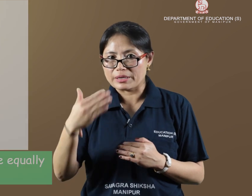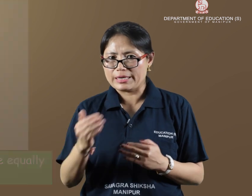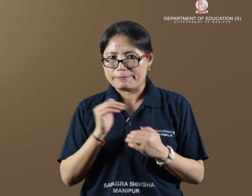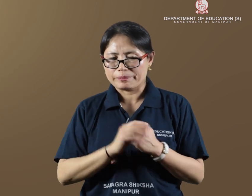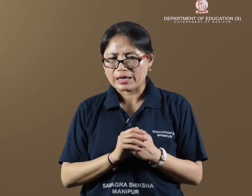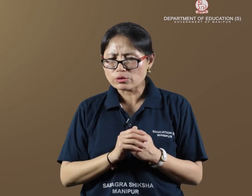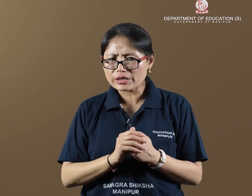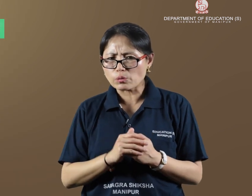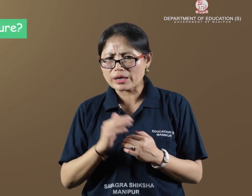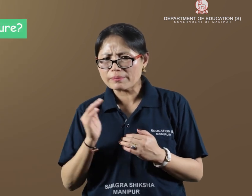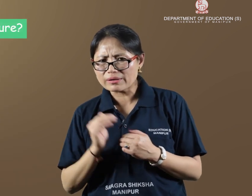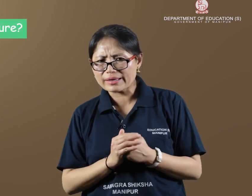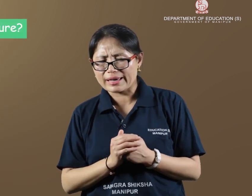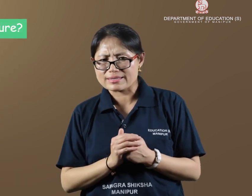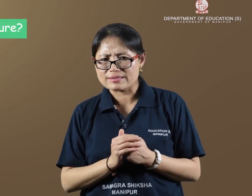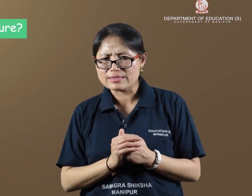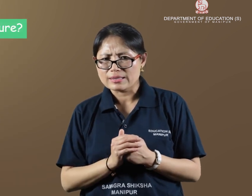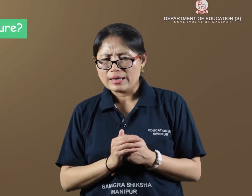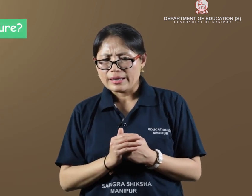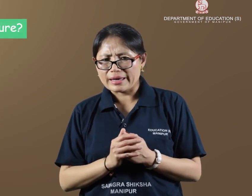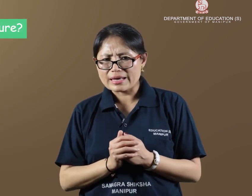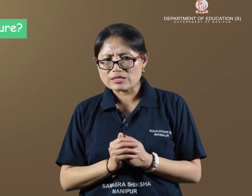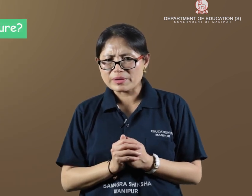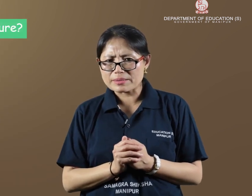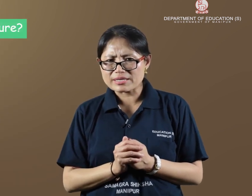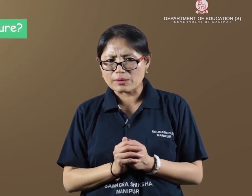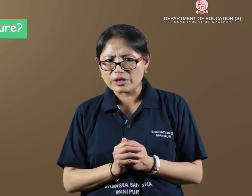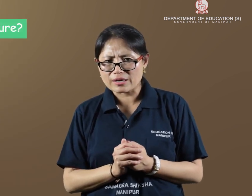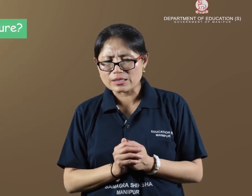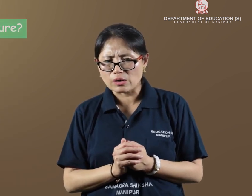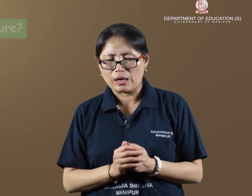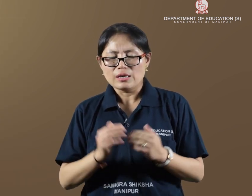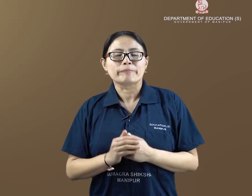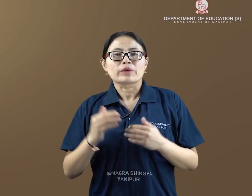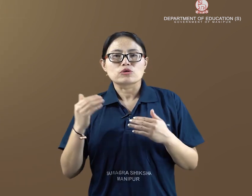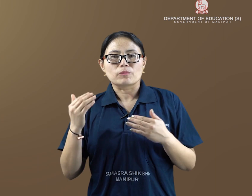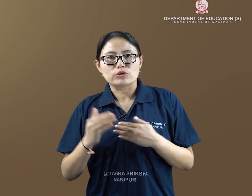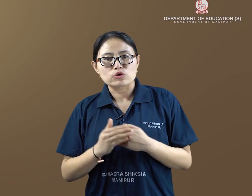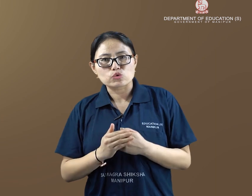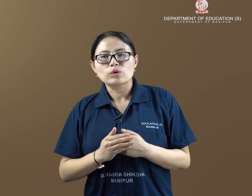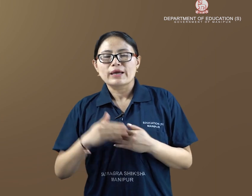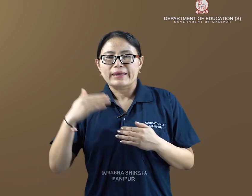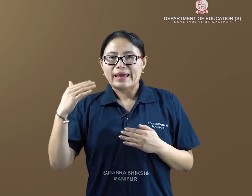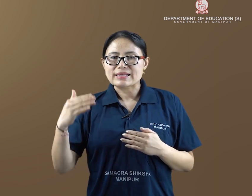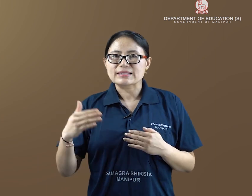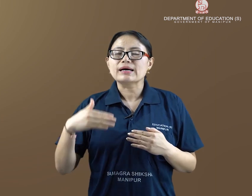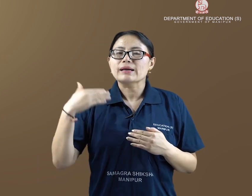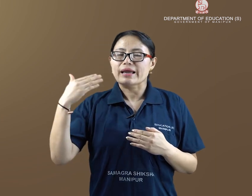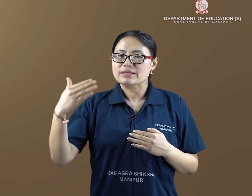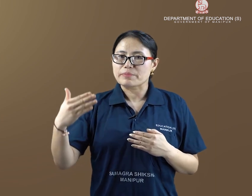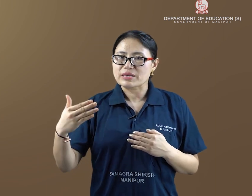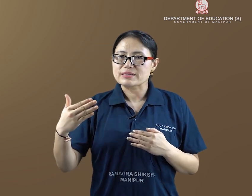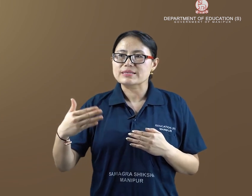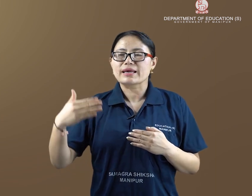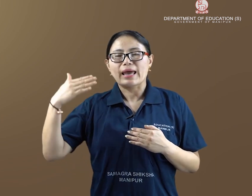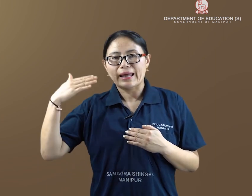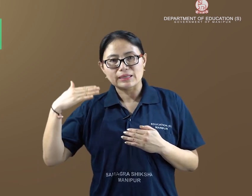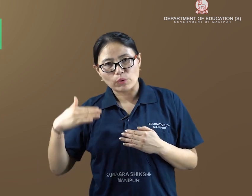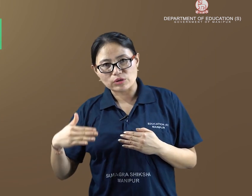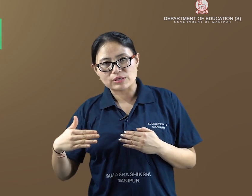e aduadi what about the gases gas the pida sala mu yeng asiko so mad the su gas na exert pressure se at the bottom